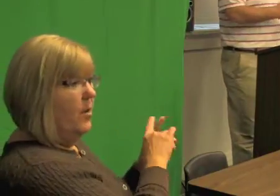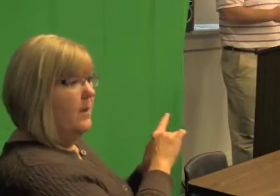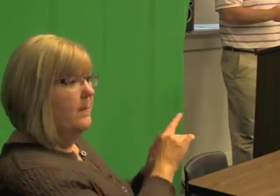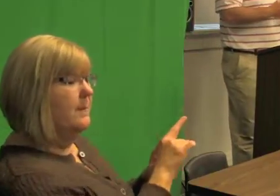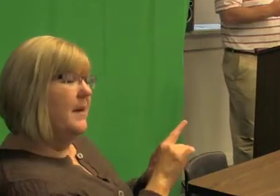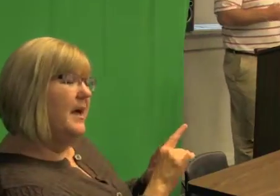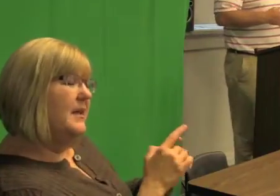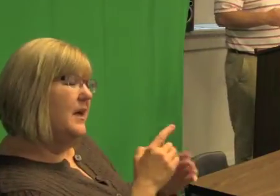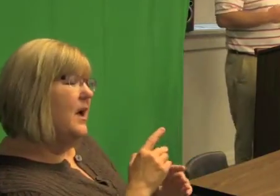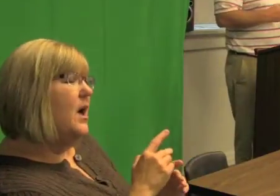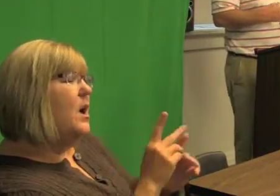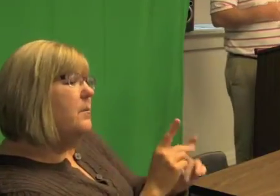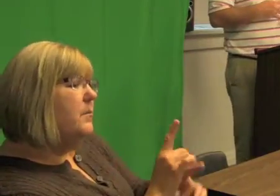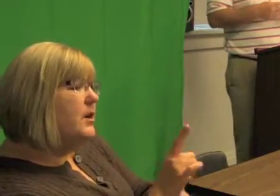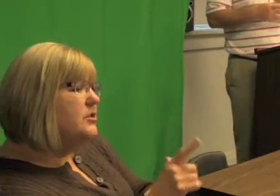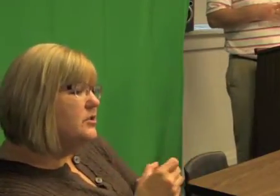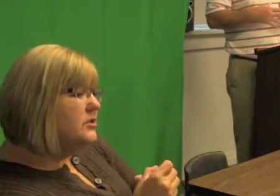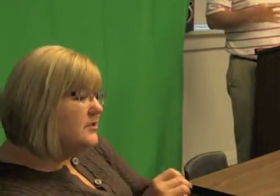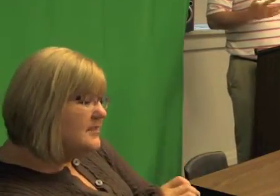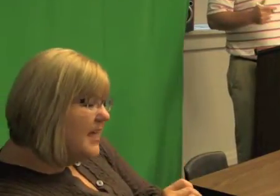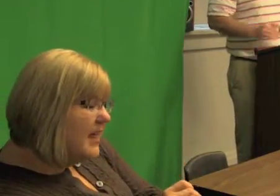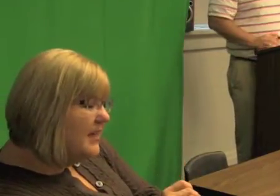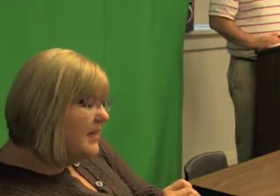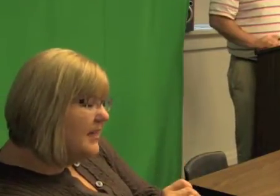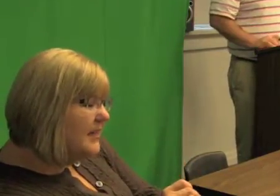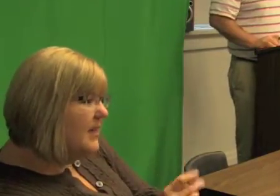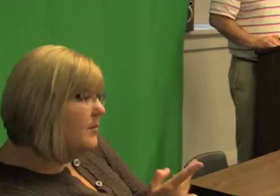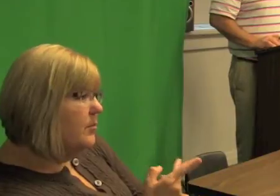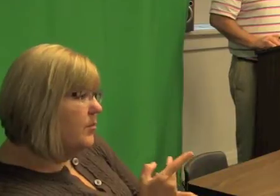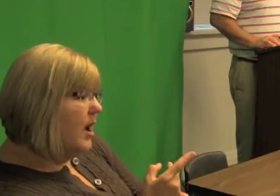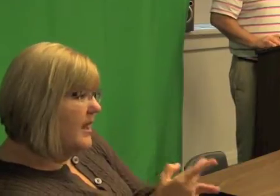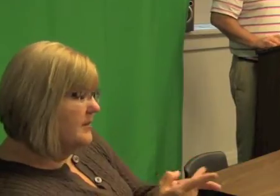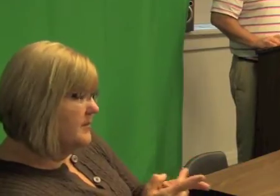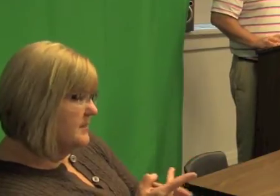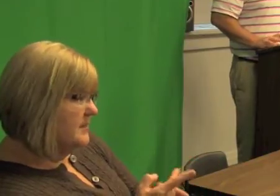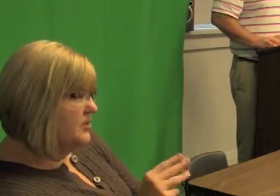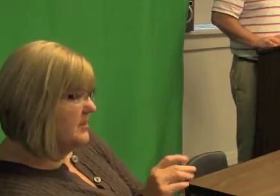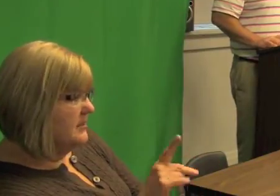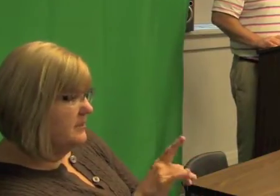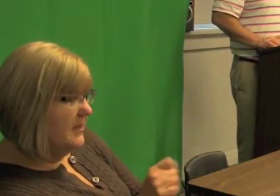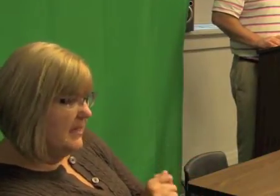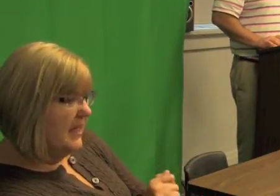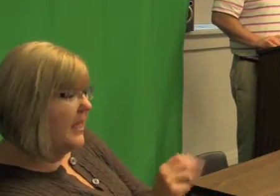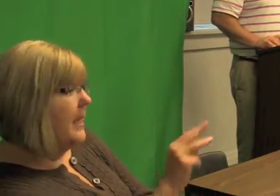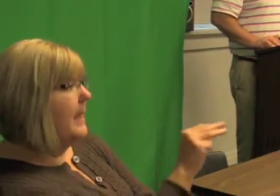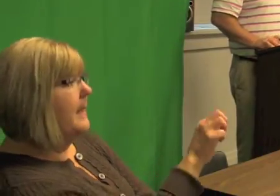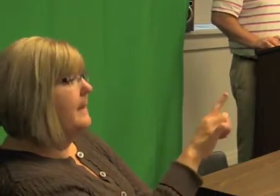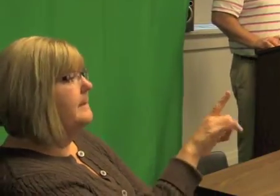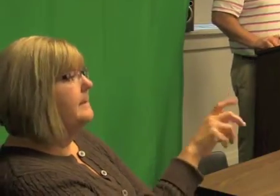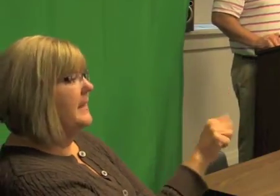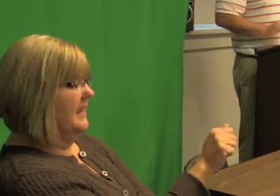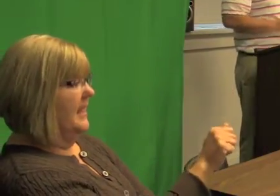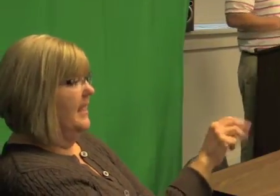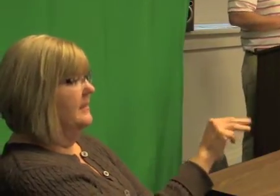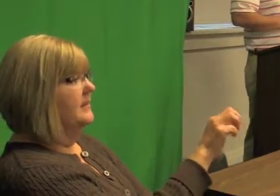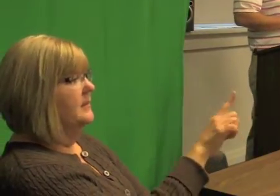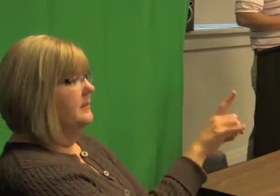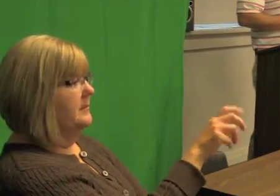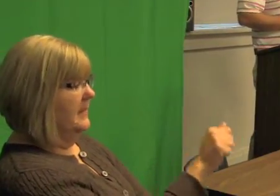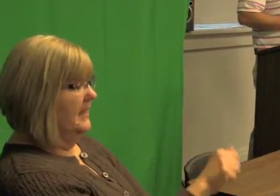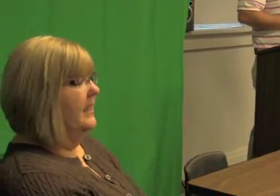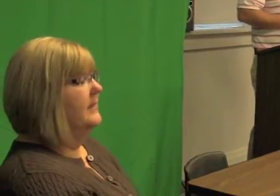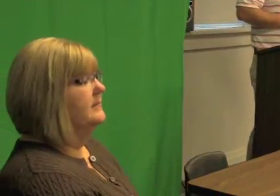between personal selling, financing, product positioning, media, which one obviously is TV commercials? Media.